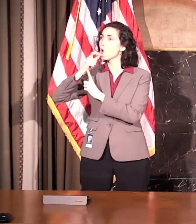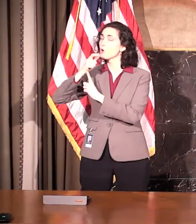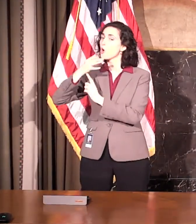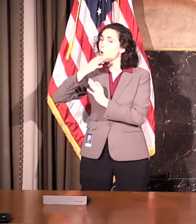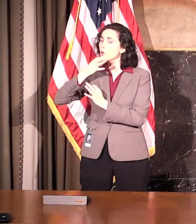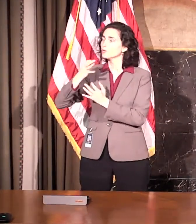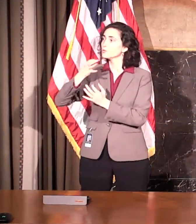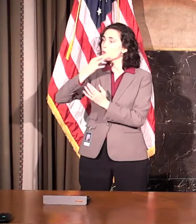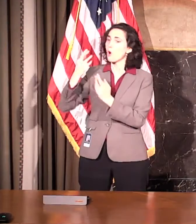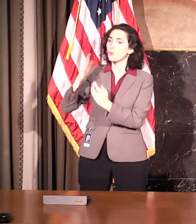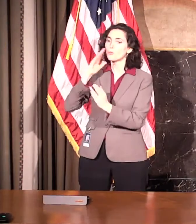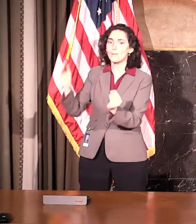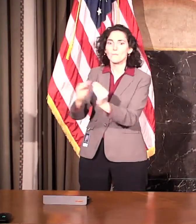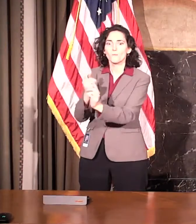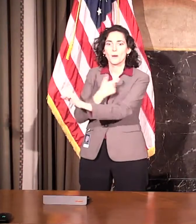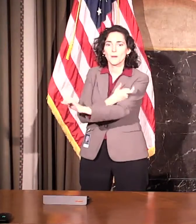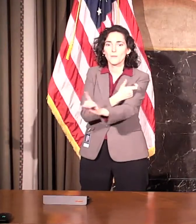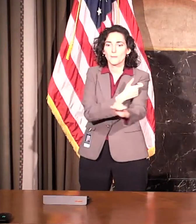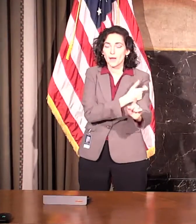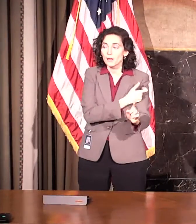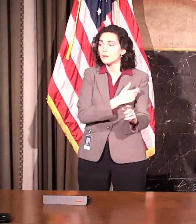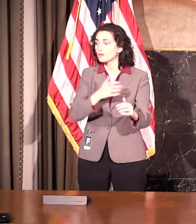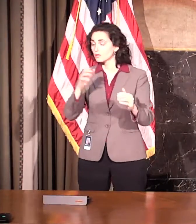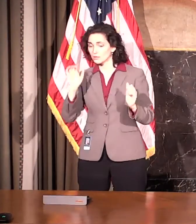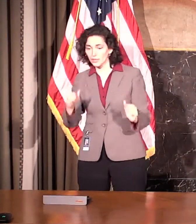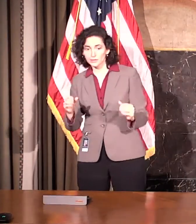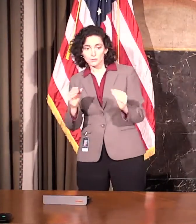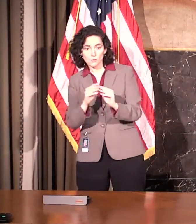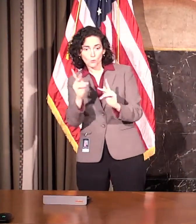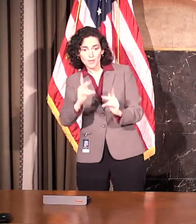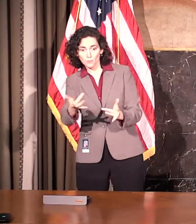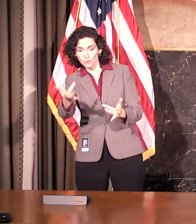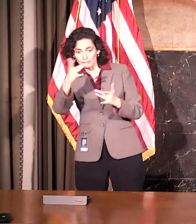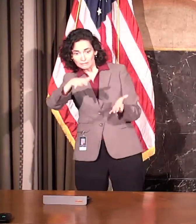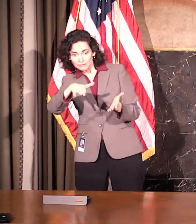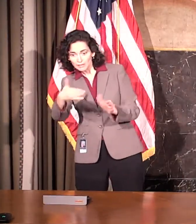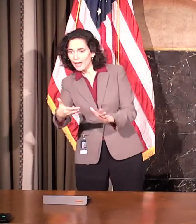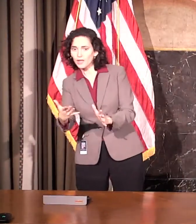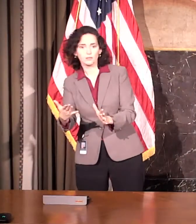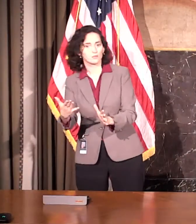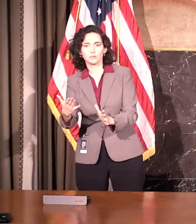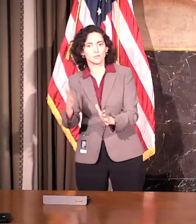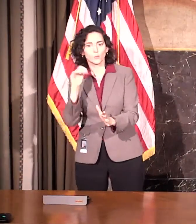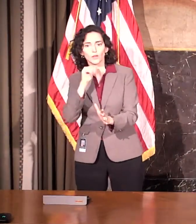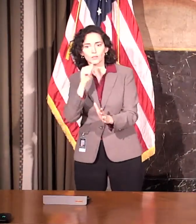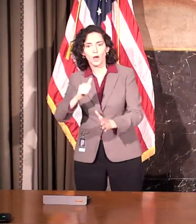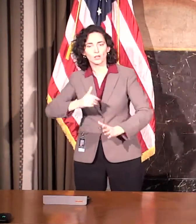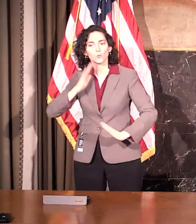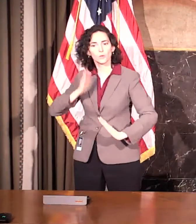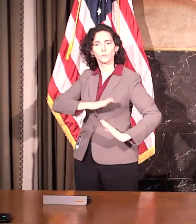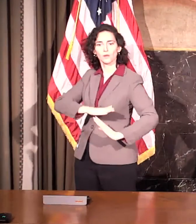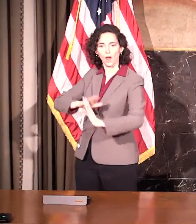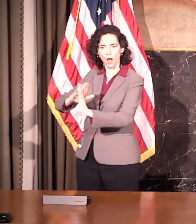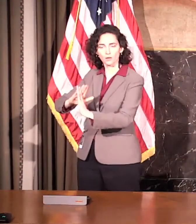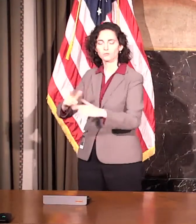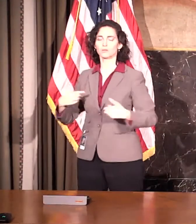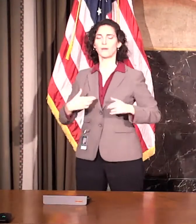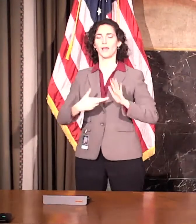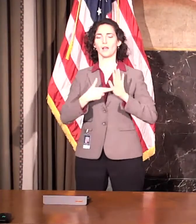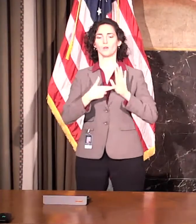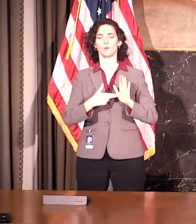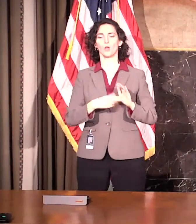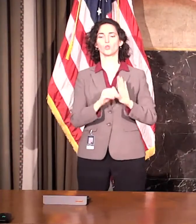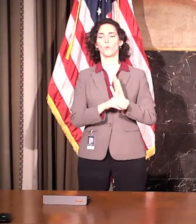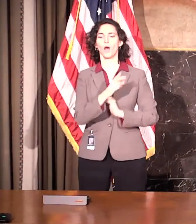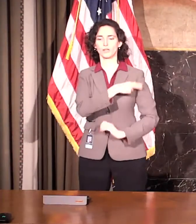to prevent others from succumbing to COVID-19. So on behalf of New Orleans East Hospital and LCMC Health, I'd